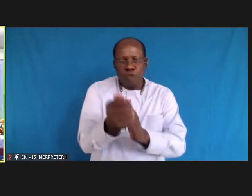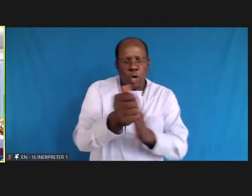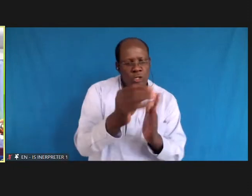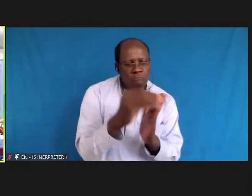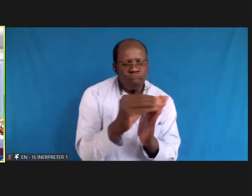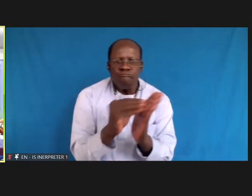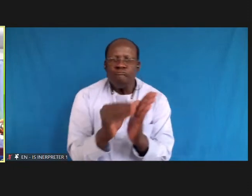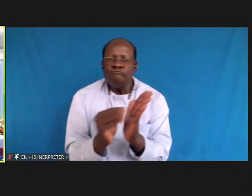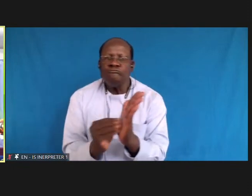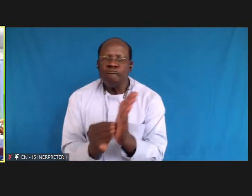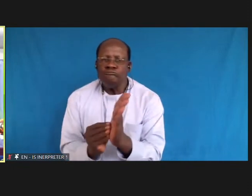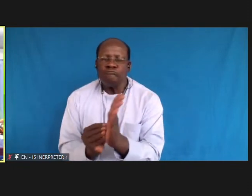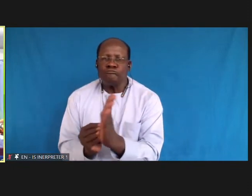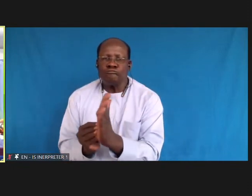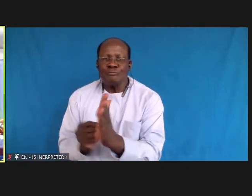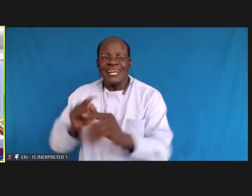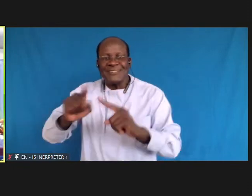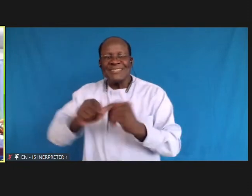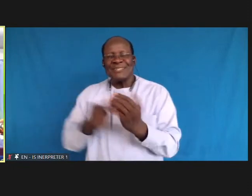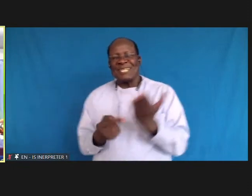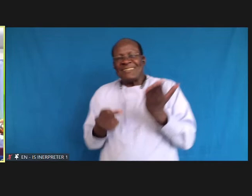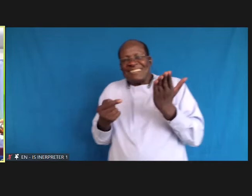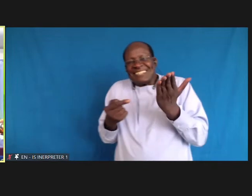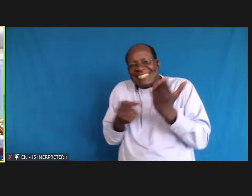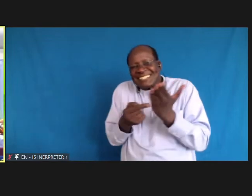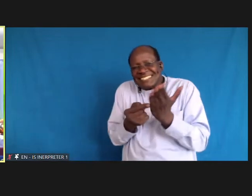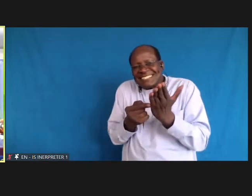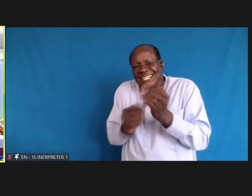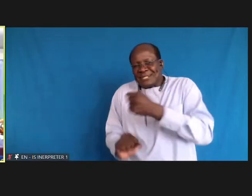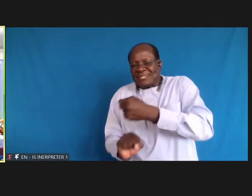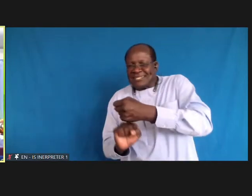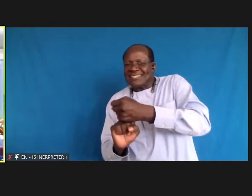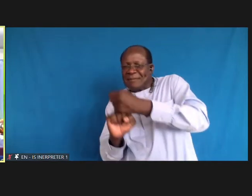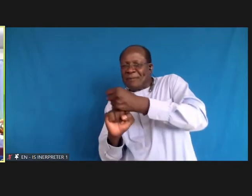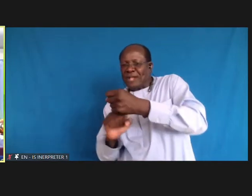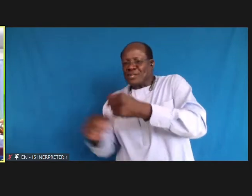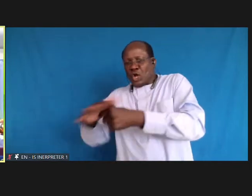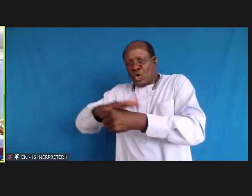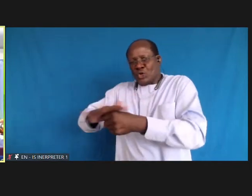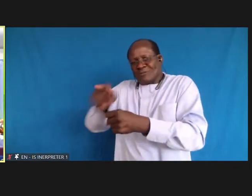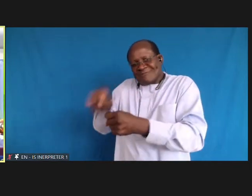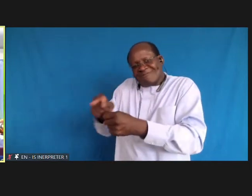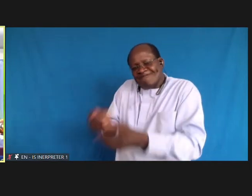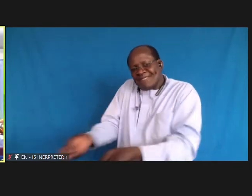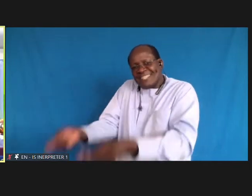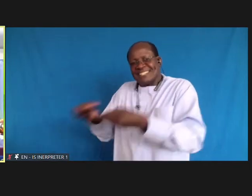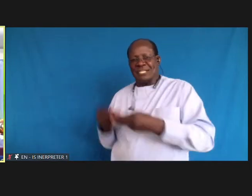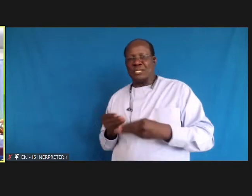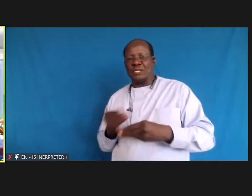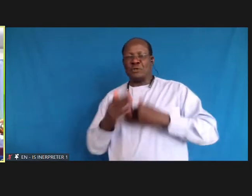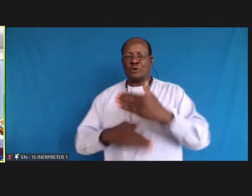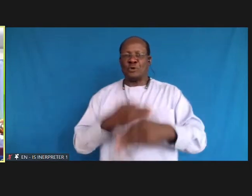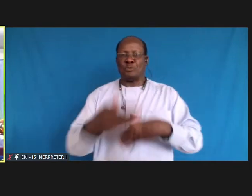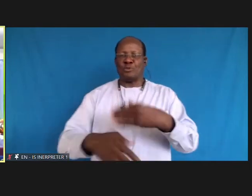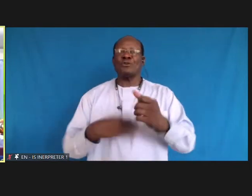providing technical support to local authority to be able to provide, this process to